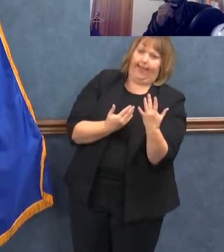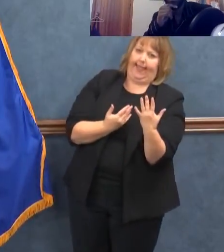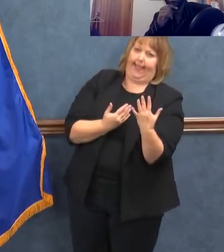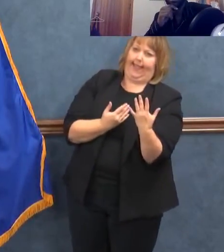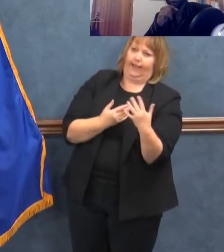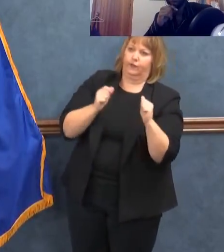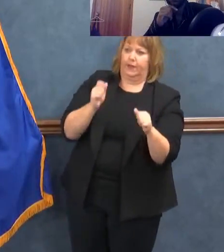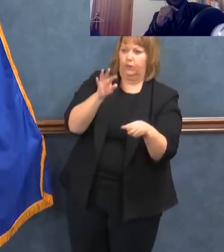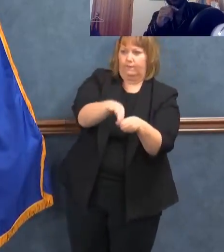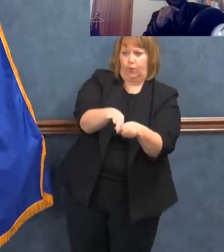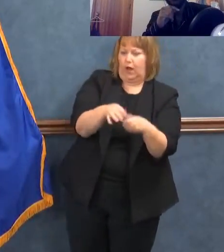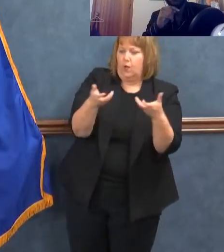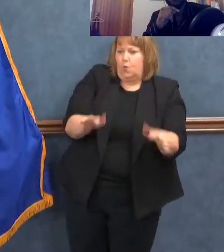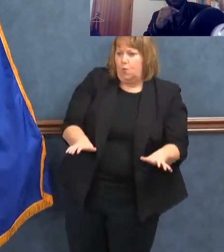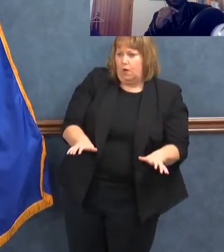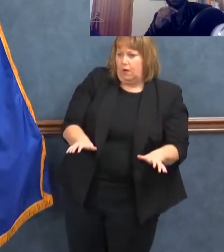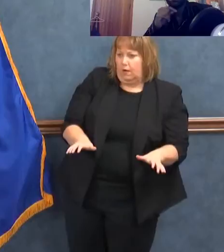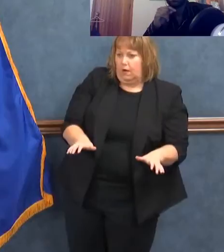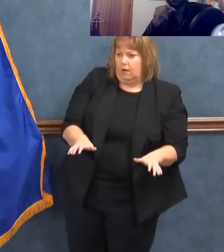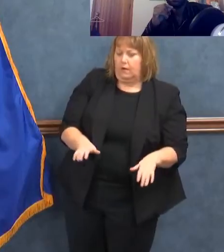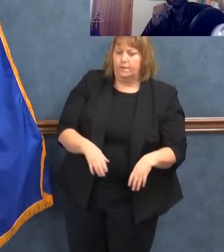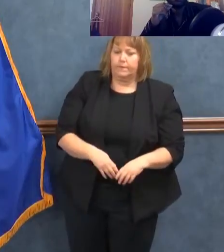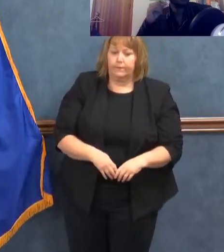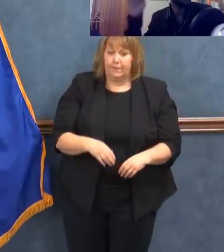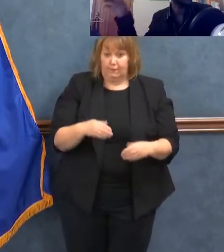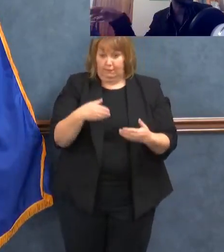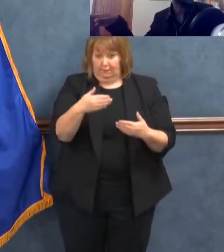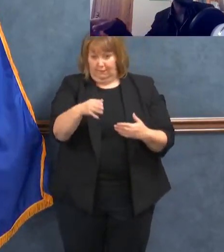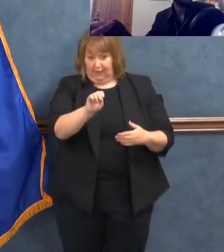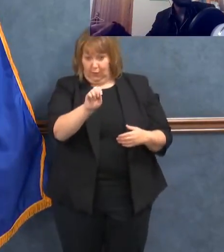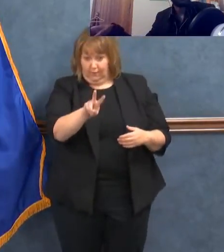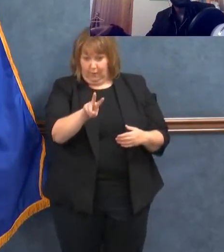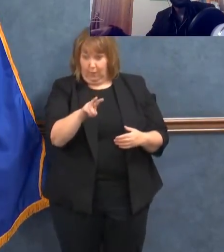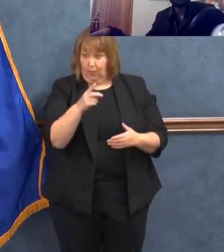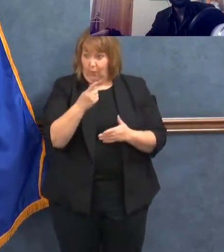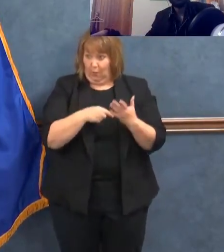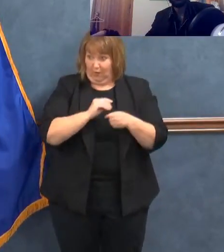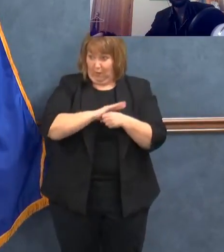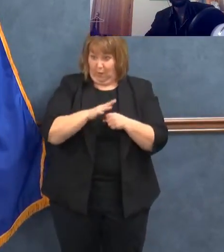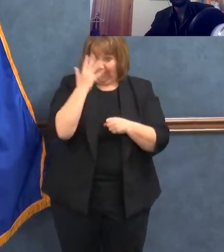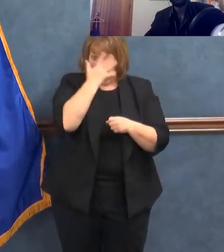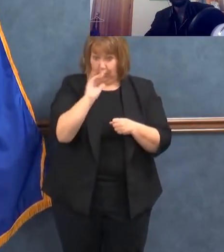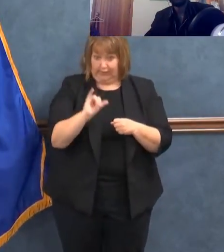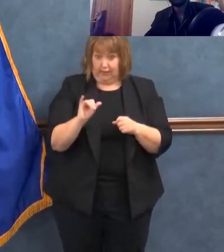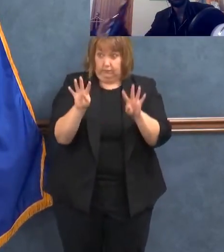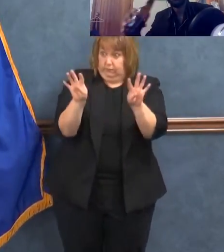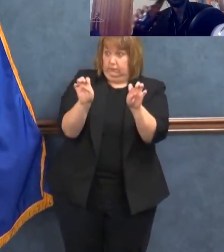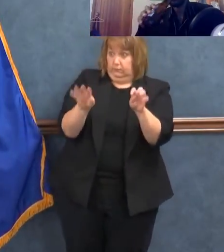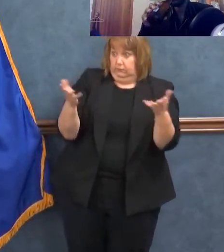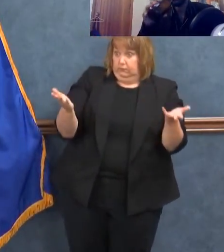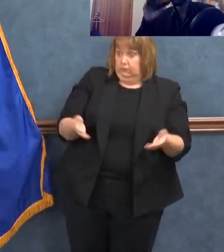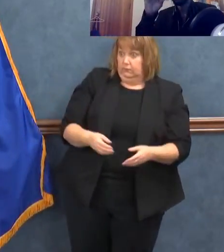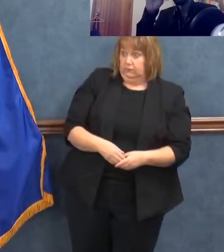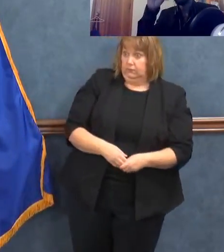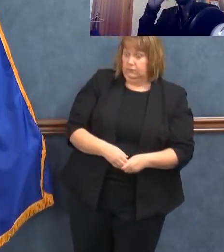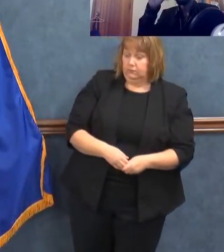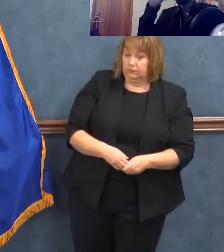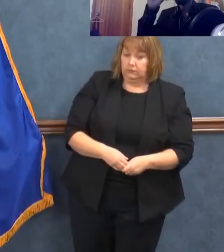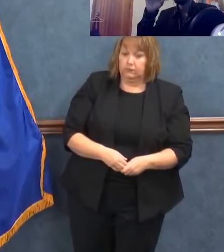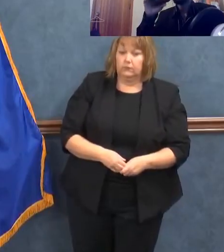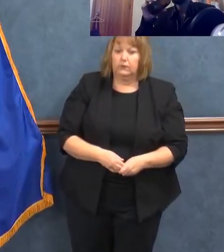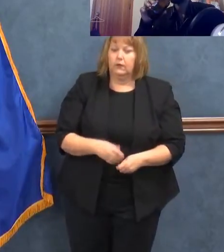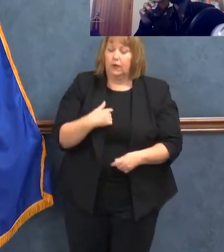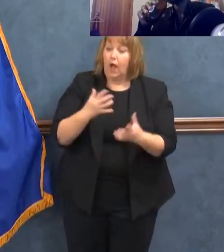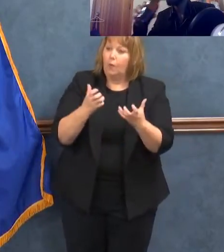be experiencing in October, November in terms of this virus, but I certainly want the ability for all citizens to be